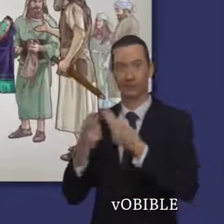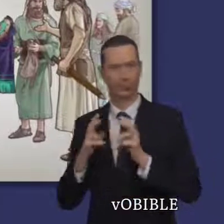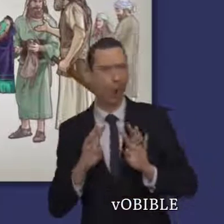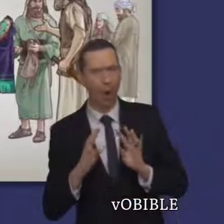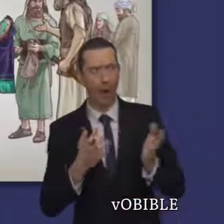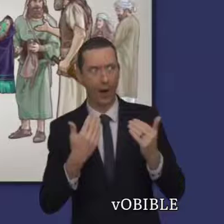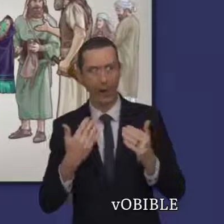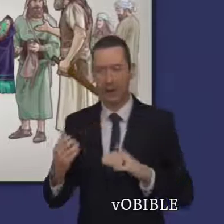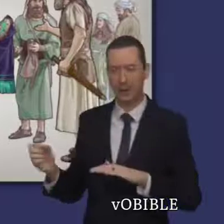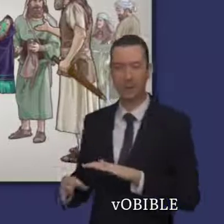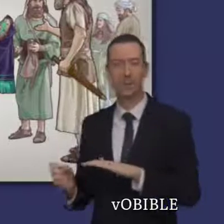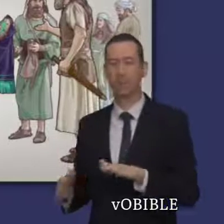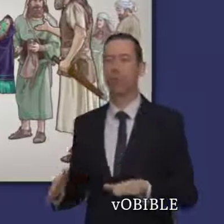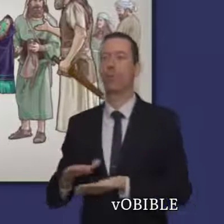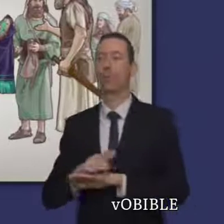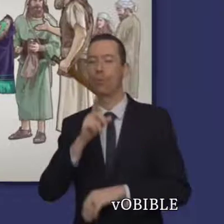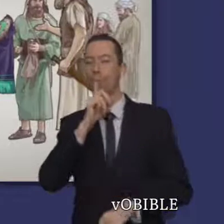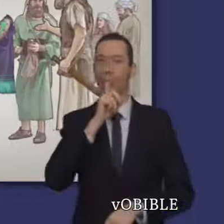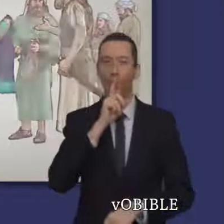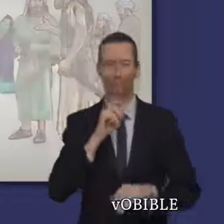doubt helped to conceal his sin.